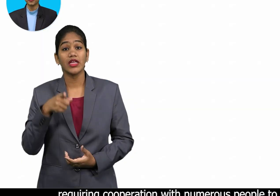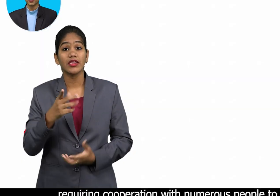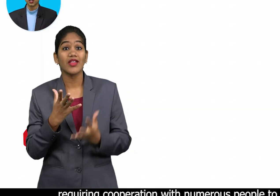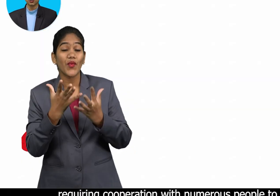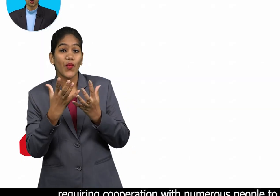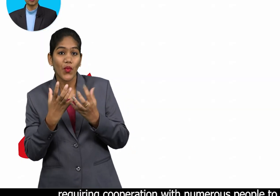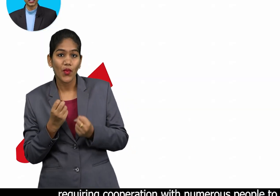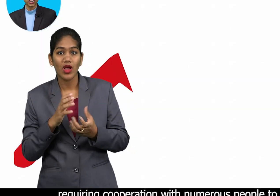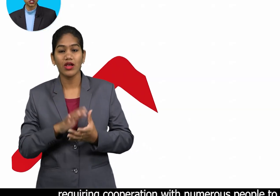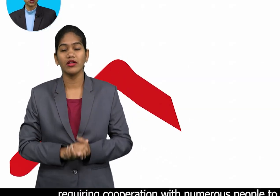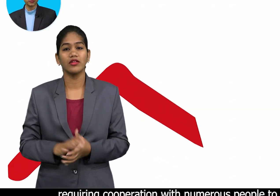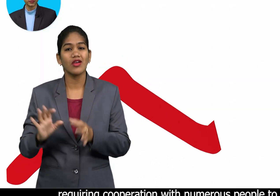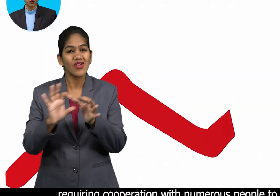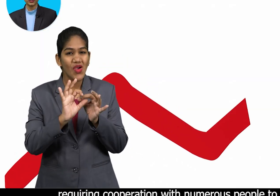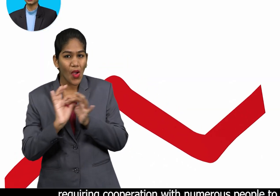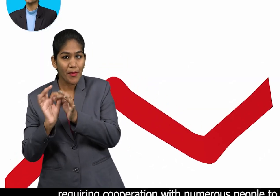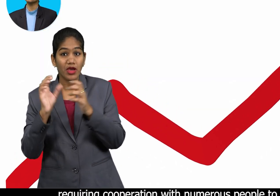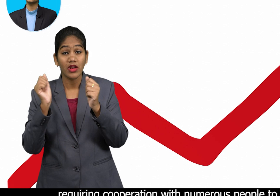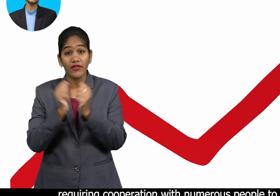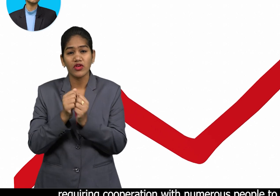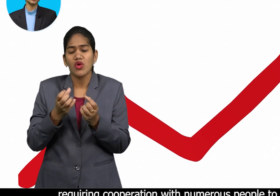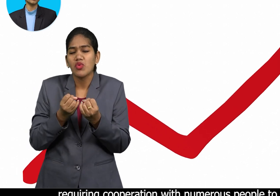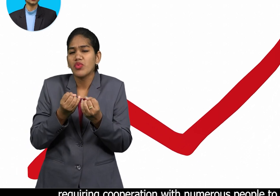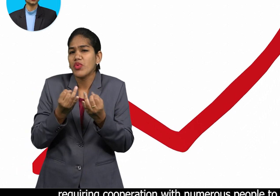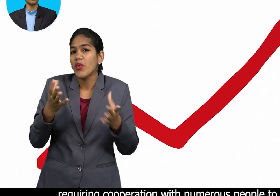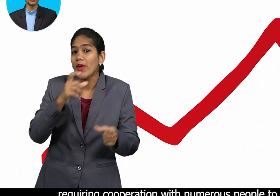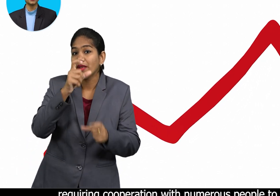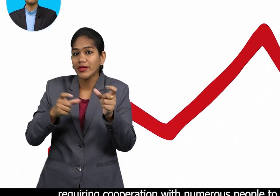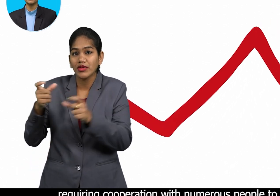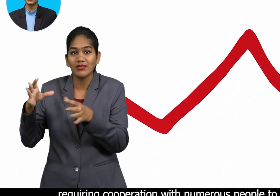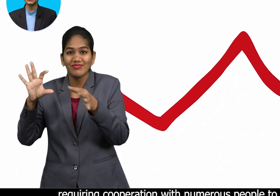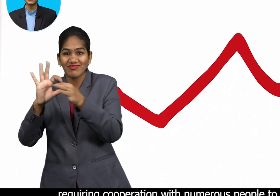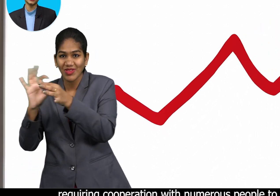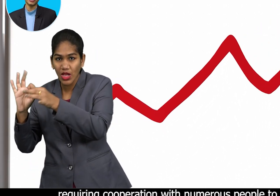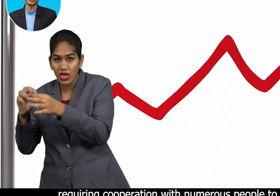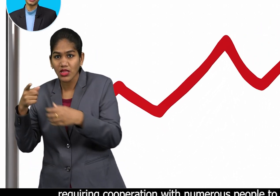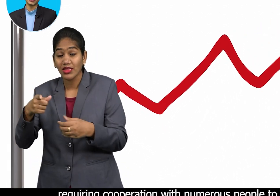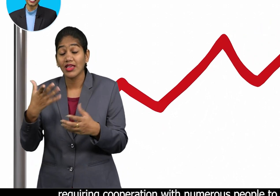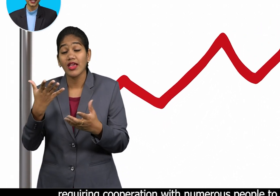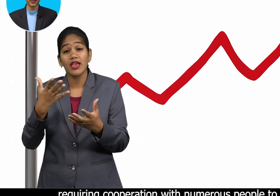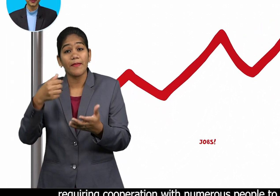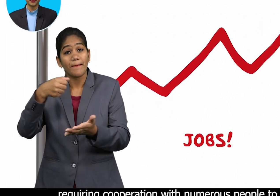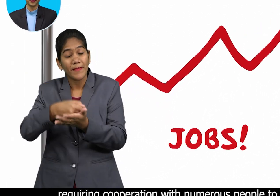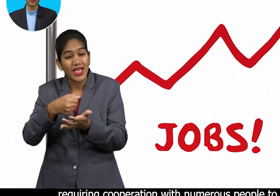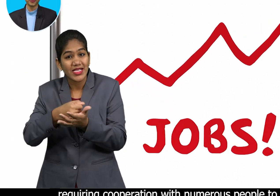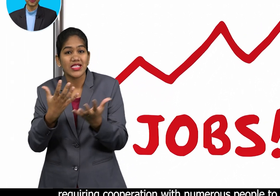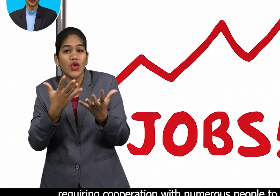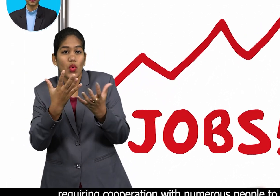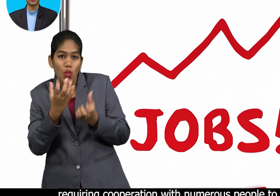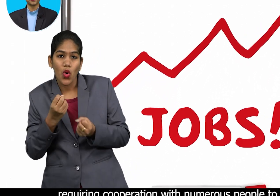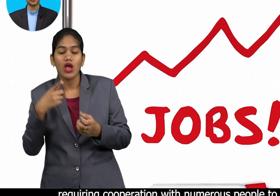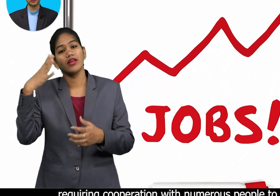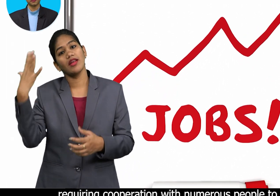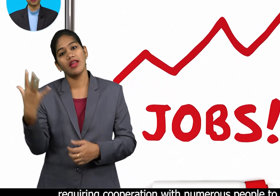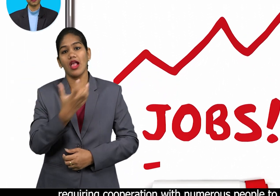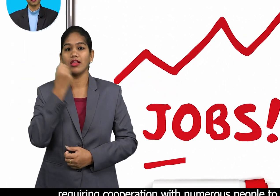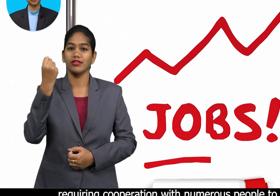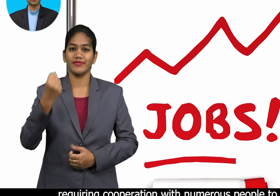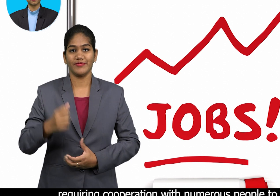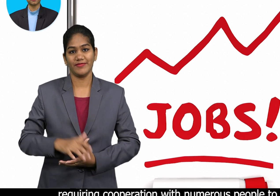Requiring cooperation with numerous people to meet basic needs,